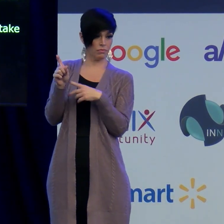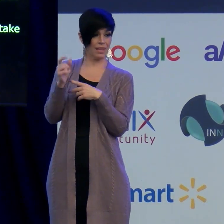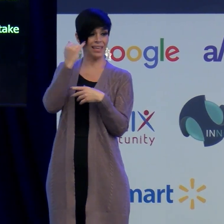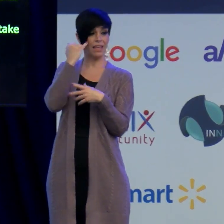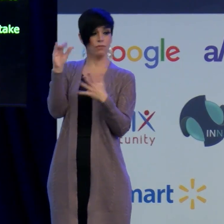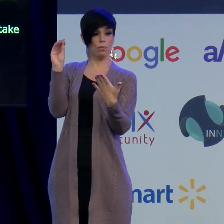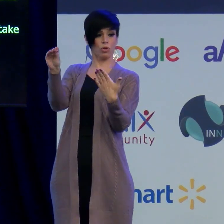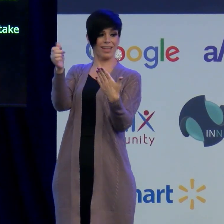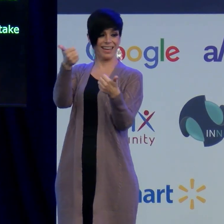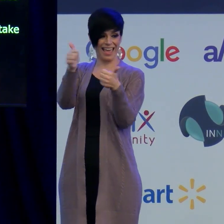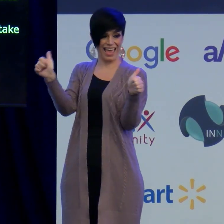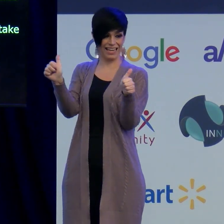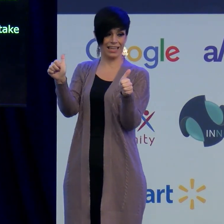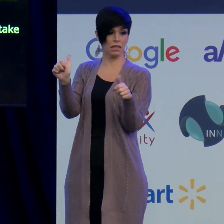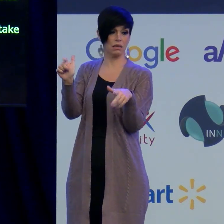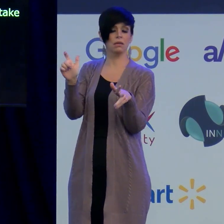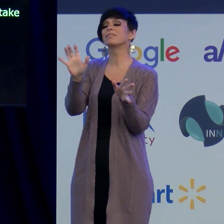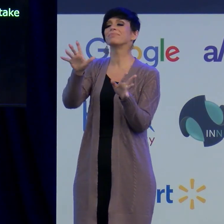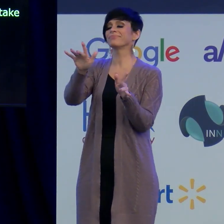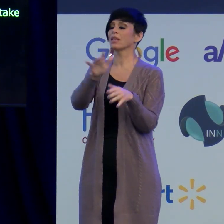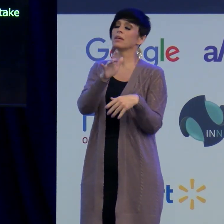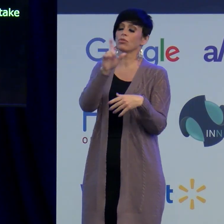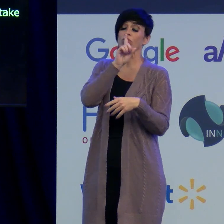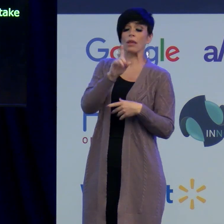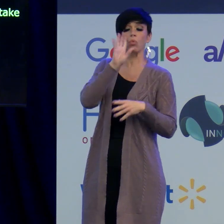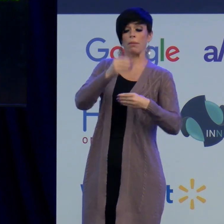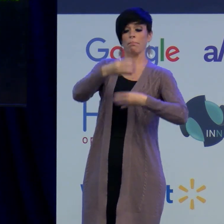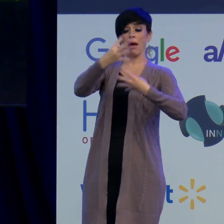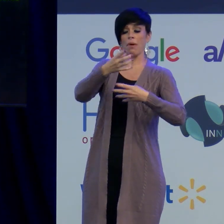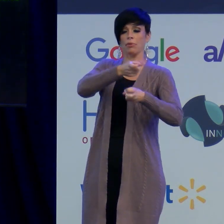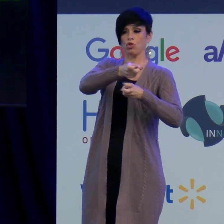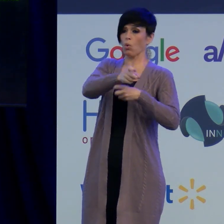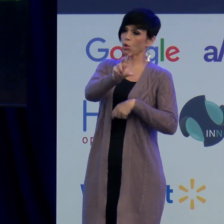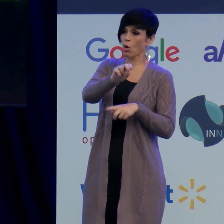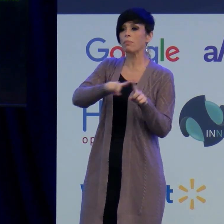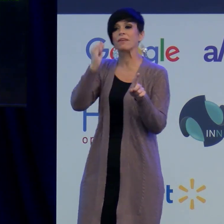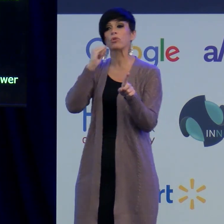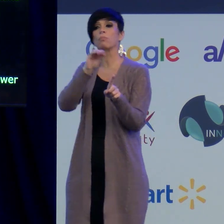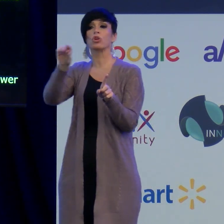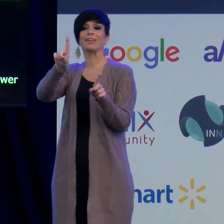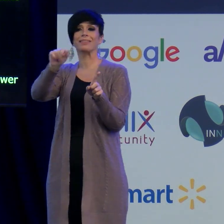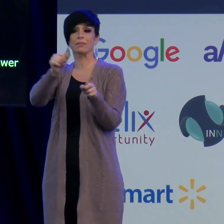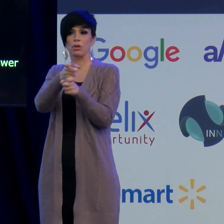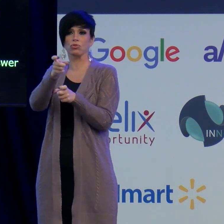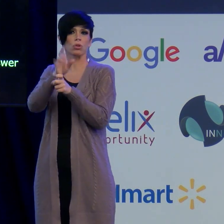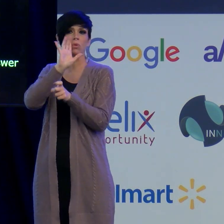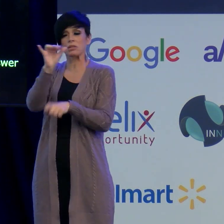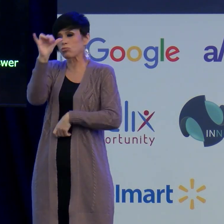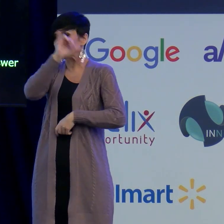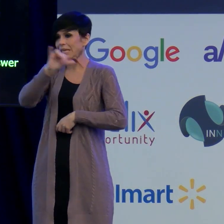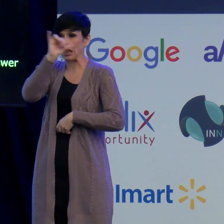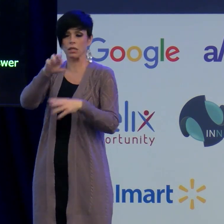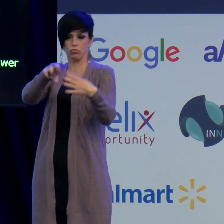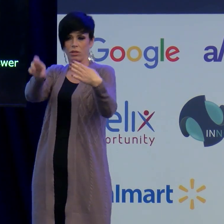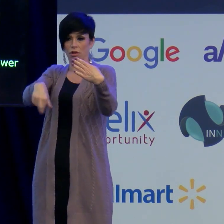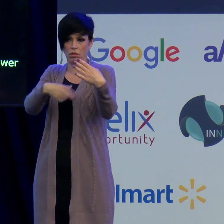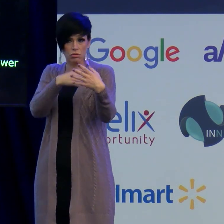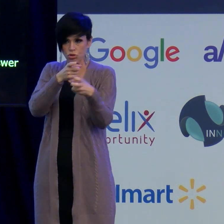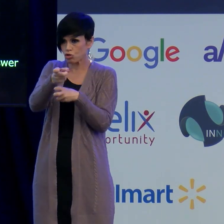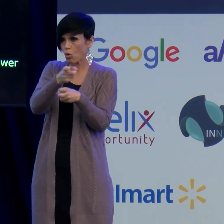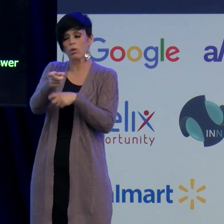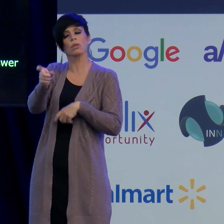engine today, tell me a joke about disability, what will be the answer you get? Some ridiculous ableist joke. That shouldn't